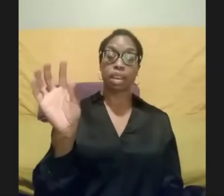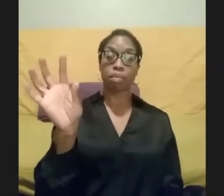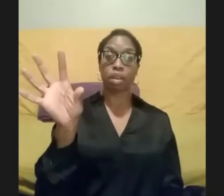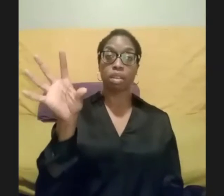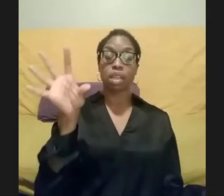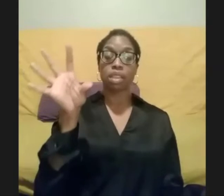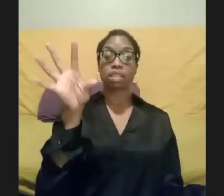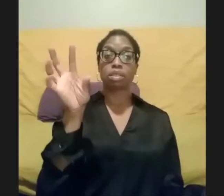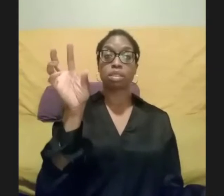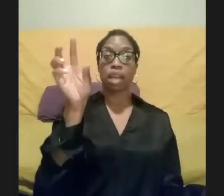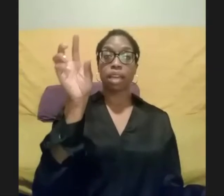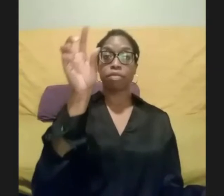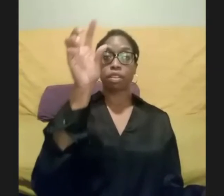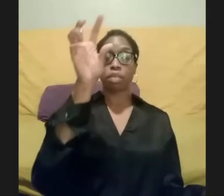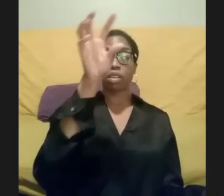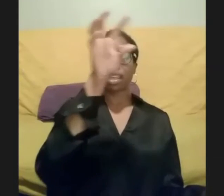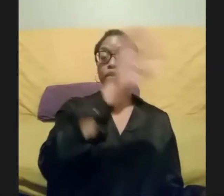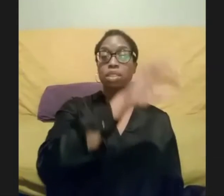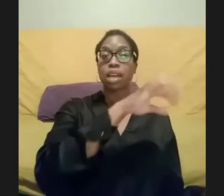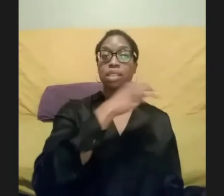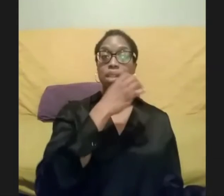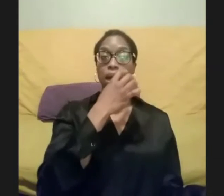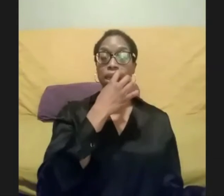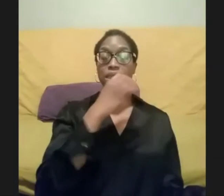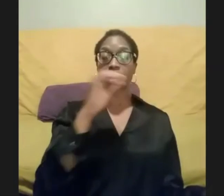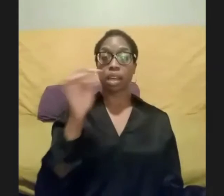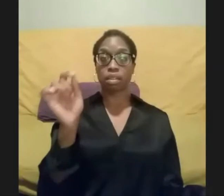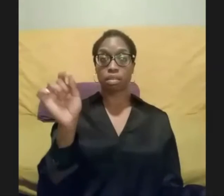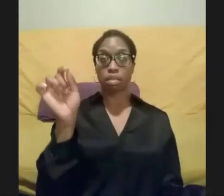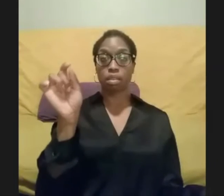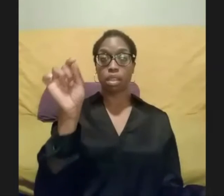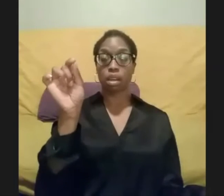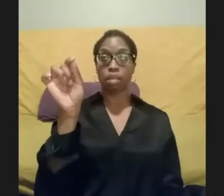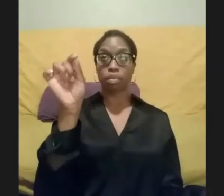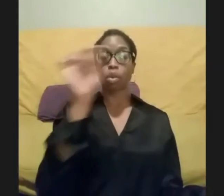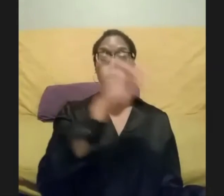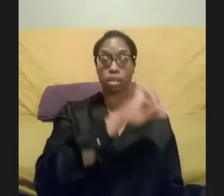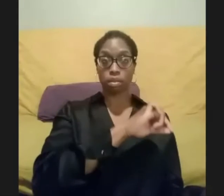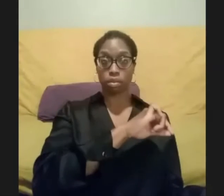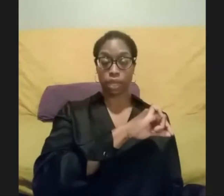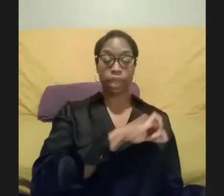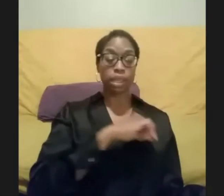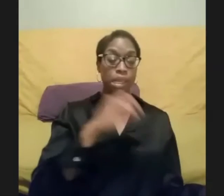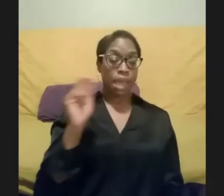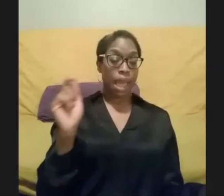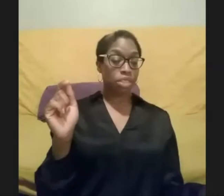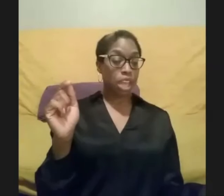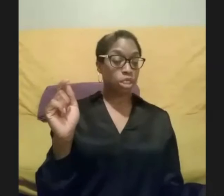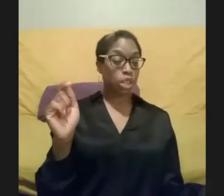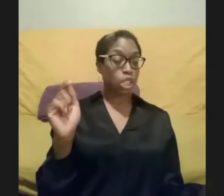camera that's just live filming on the outside. It's not inside the colon, okay? And then there is